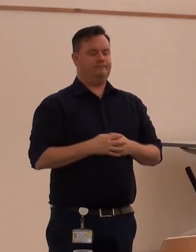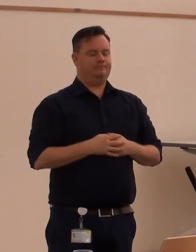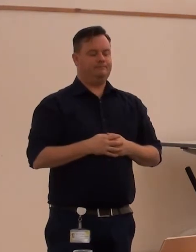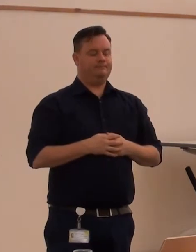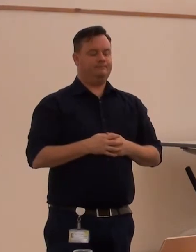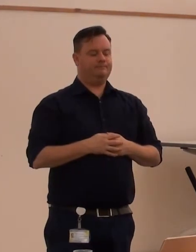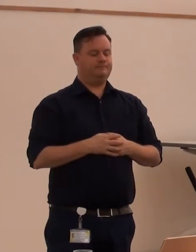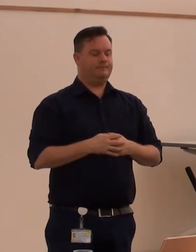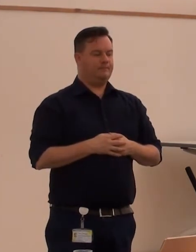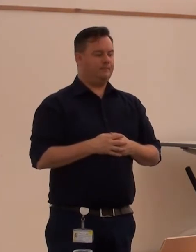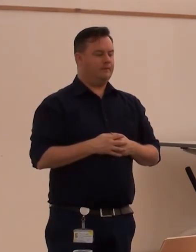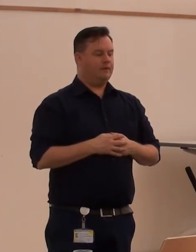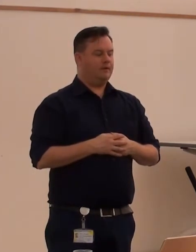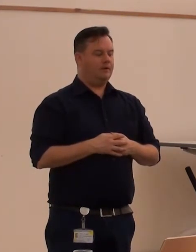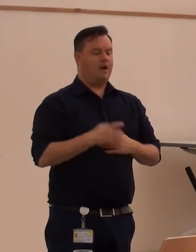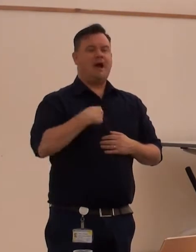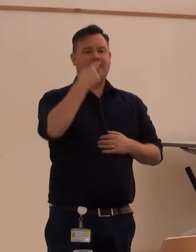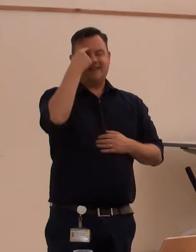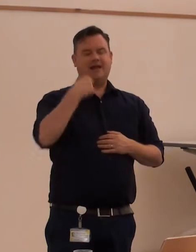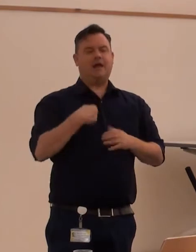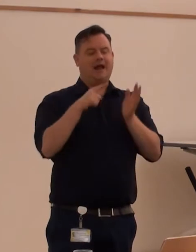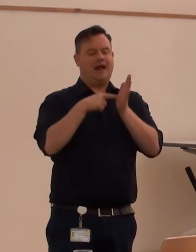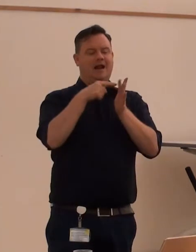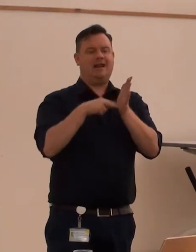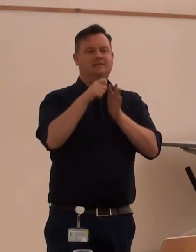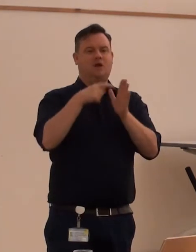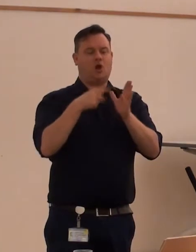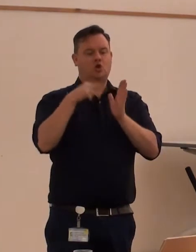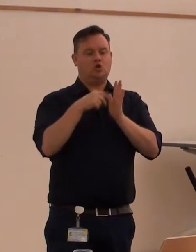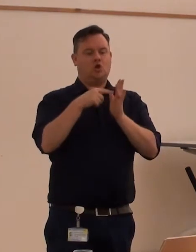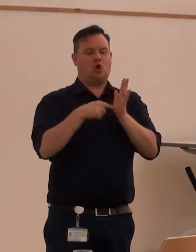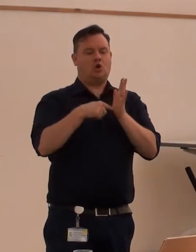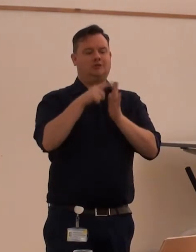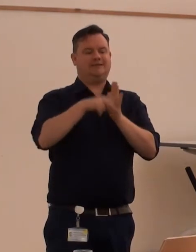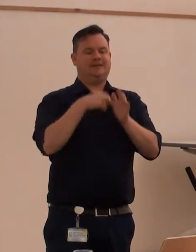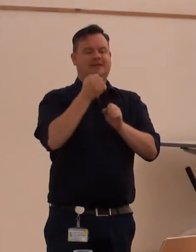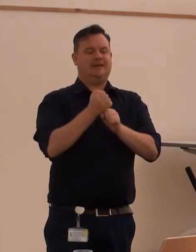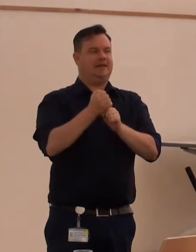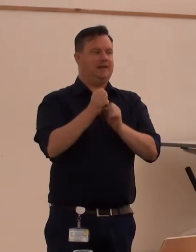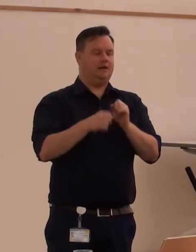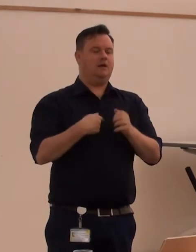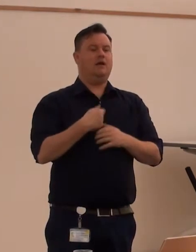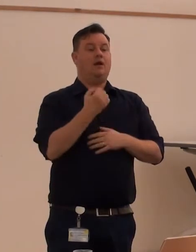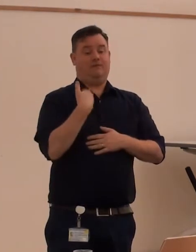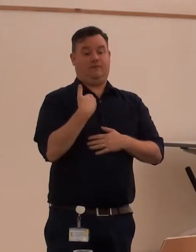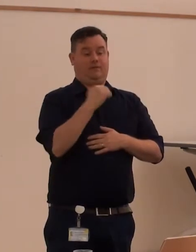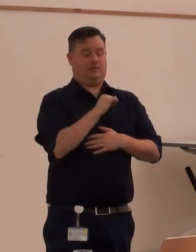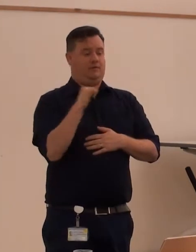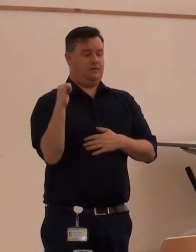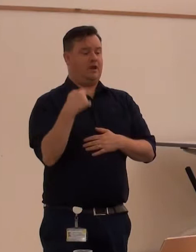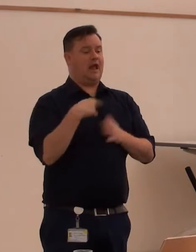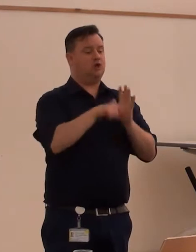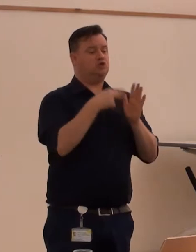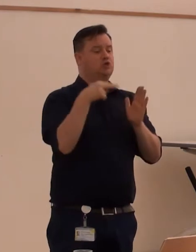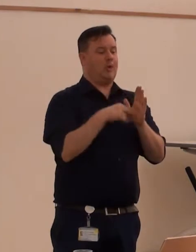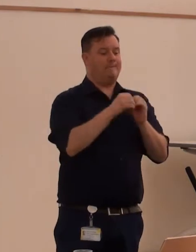And I think it was Linda Nocton who talked to about Ernest about the male gaze, and John